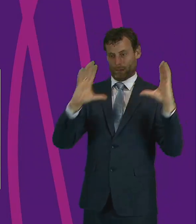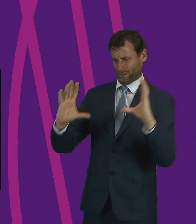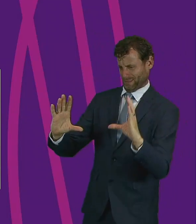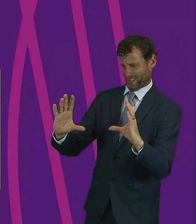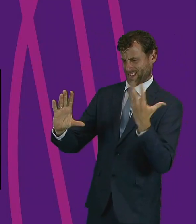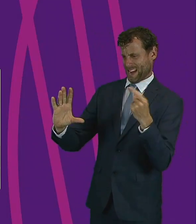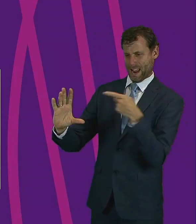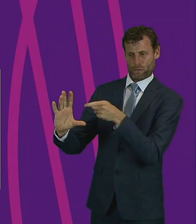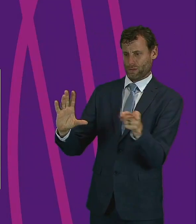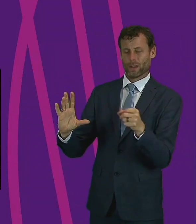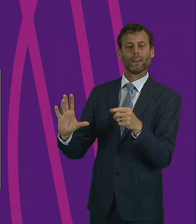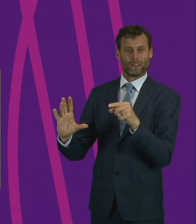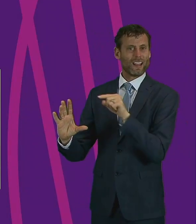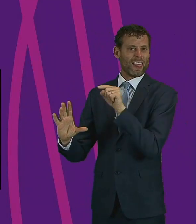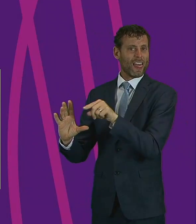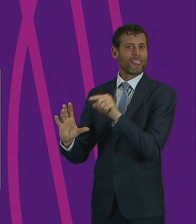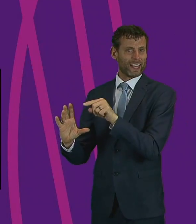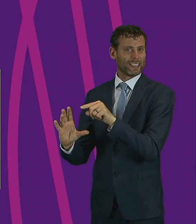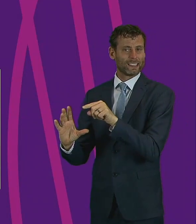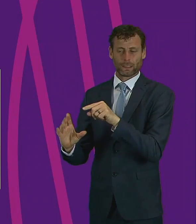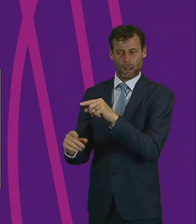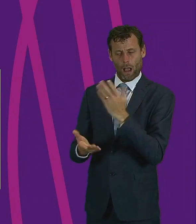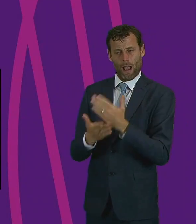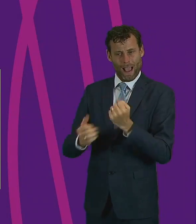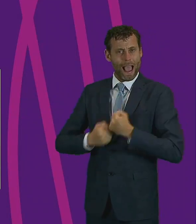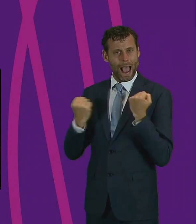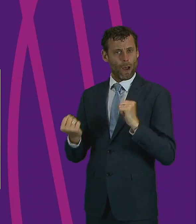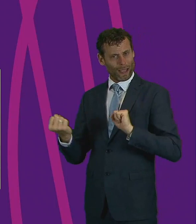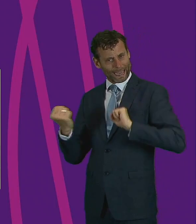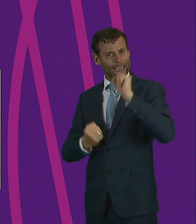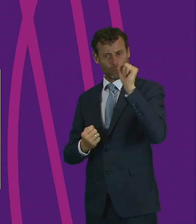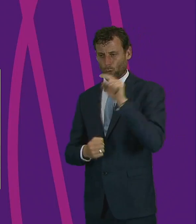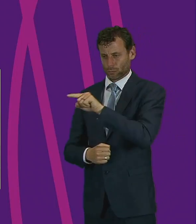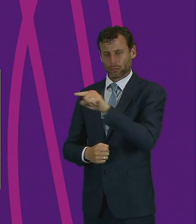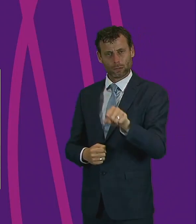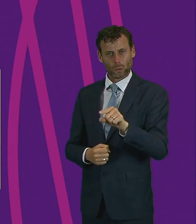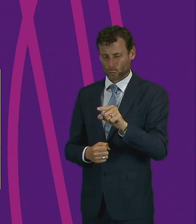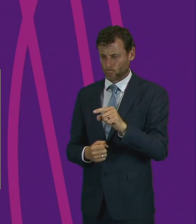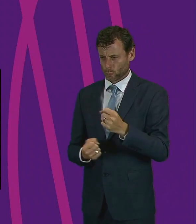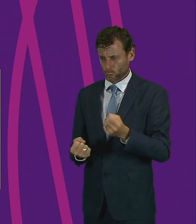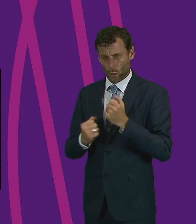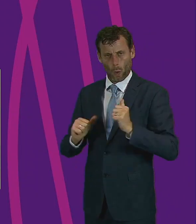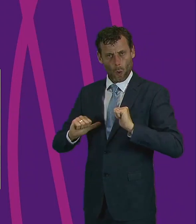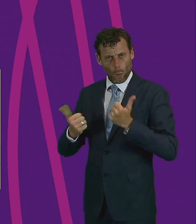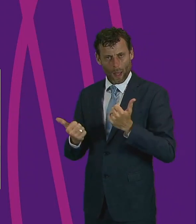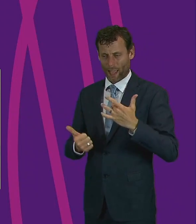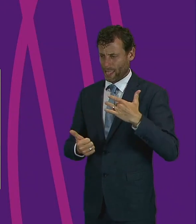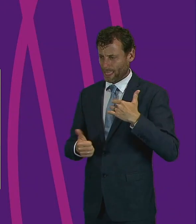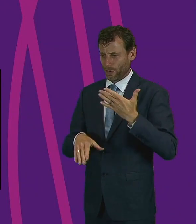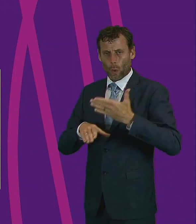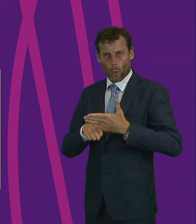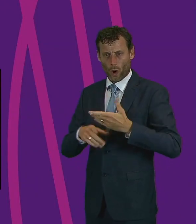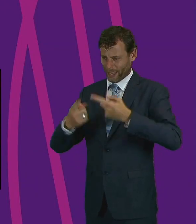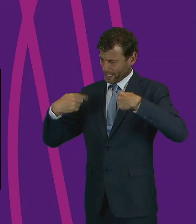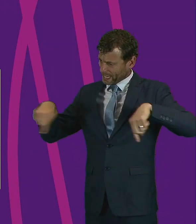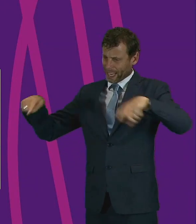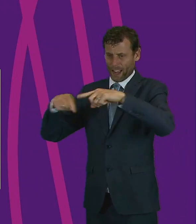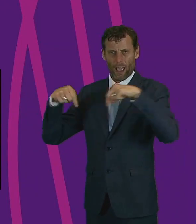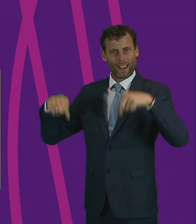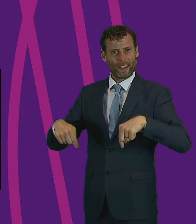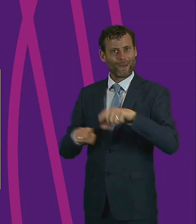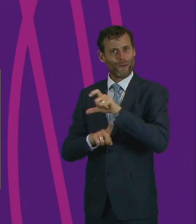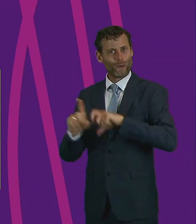century. But I think in these challenging times it has been proven that superheroes are alive and well, living and working among us in our